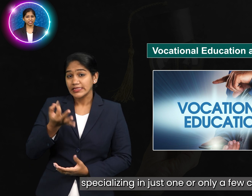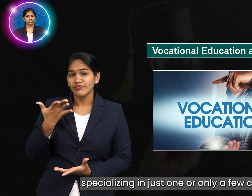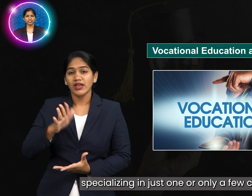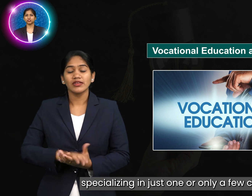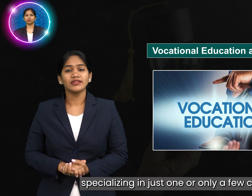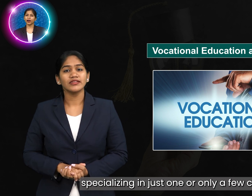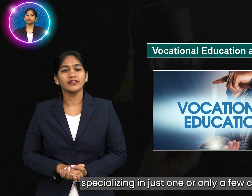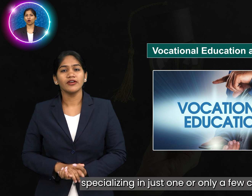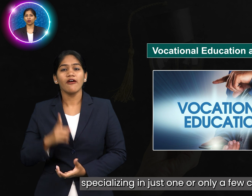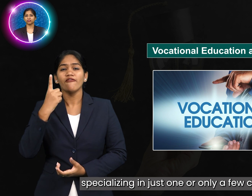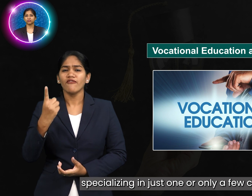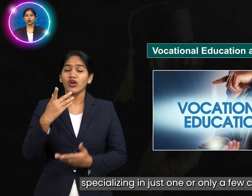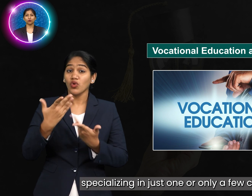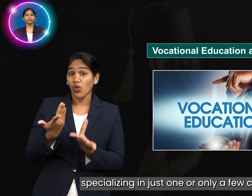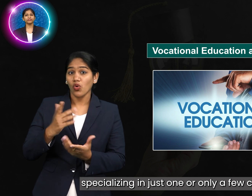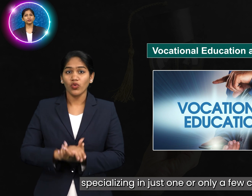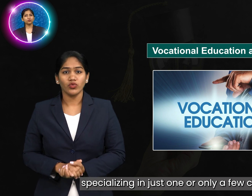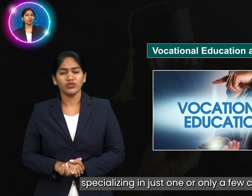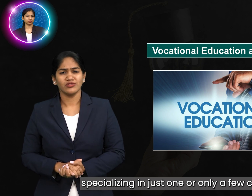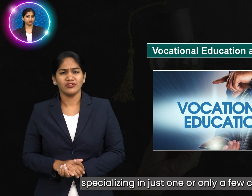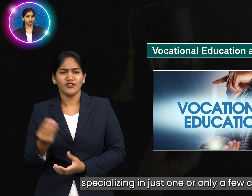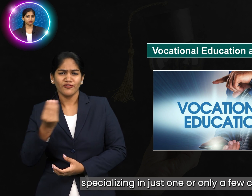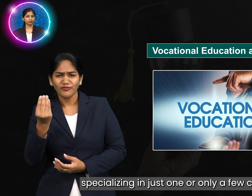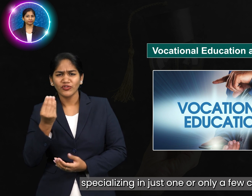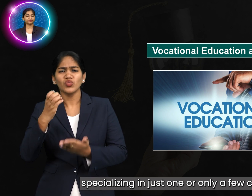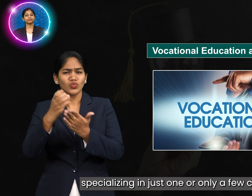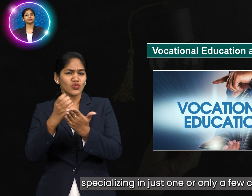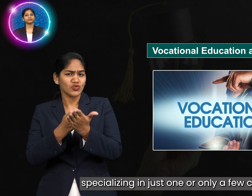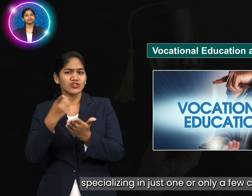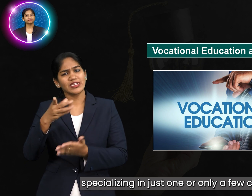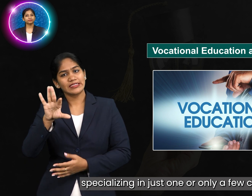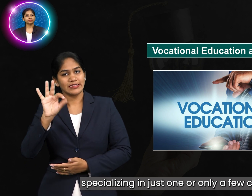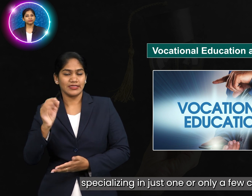specializing in just one or only a few courses.